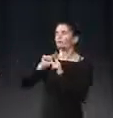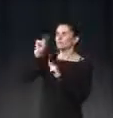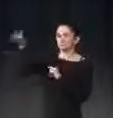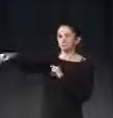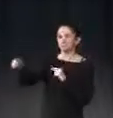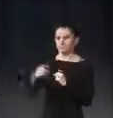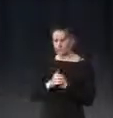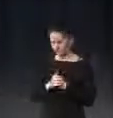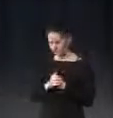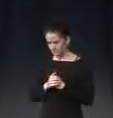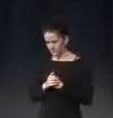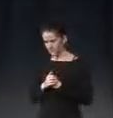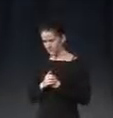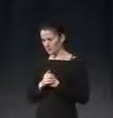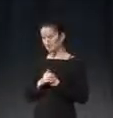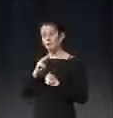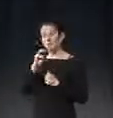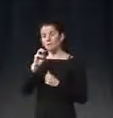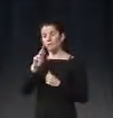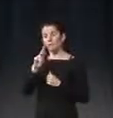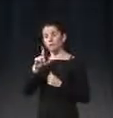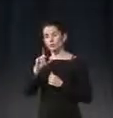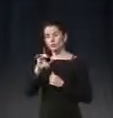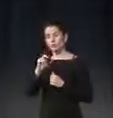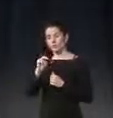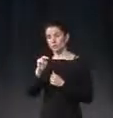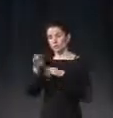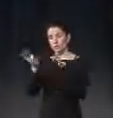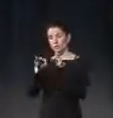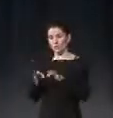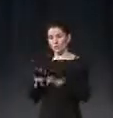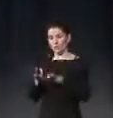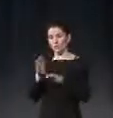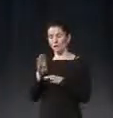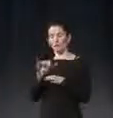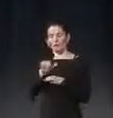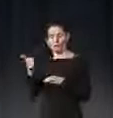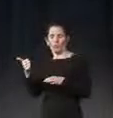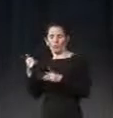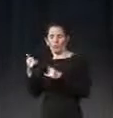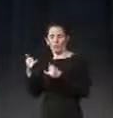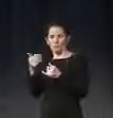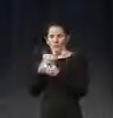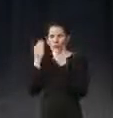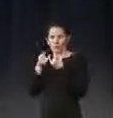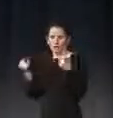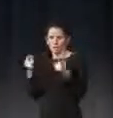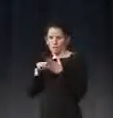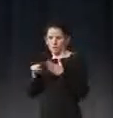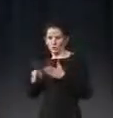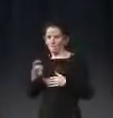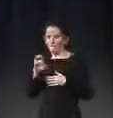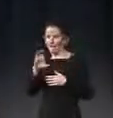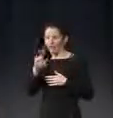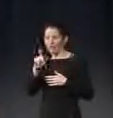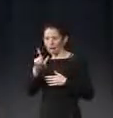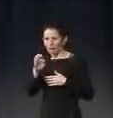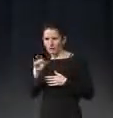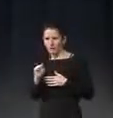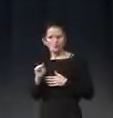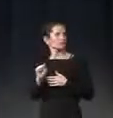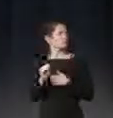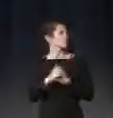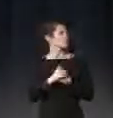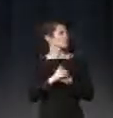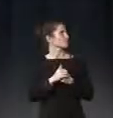telegraphers. Modulation was described by William Eccles, also a wireless researcher, as the process of molding the oscillatory currents by